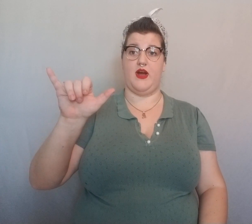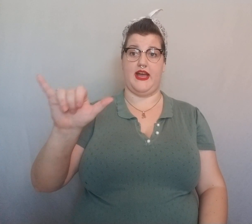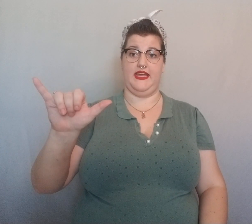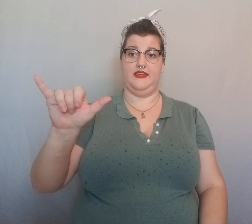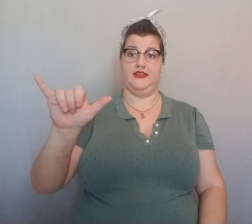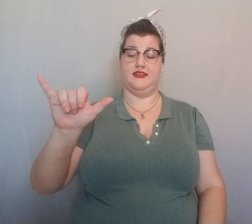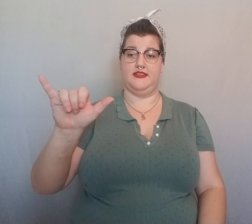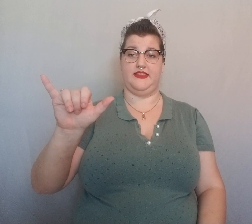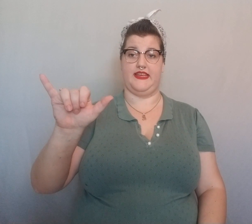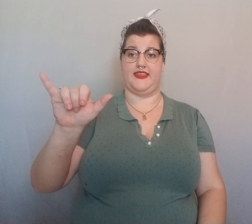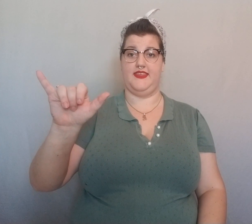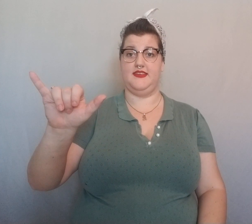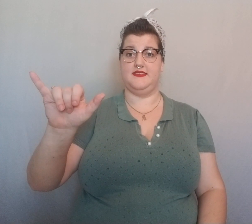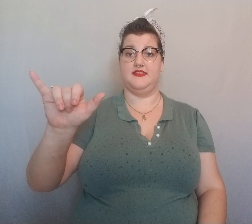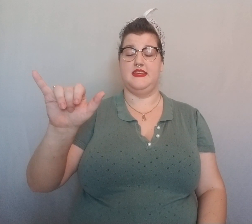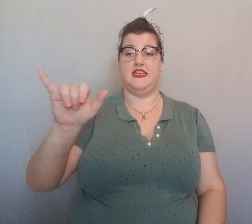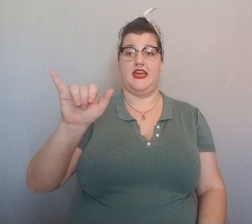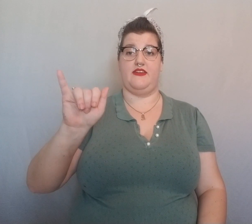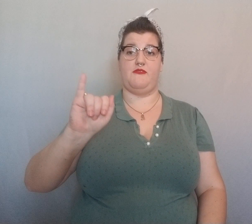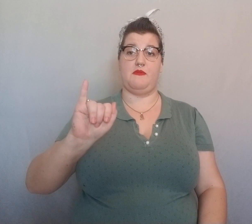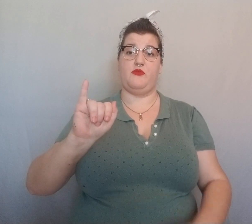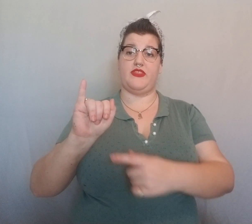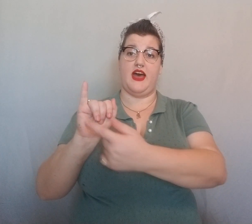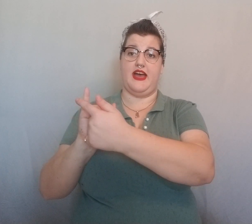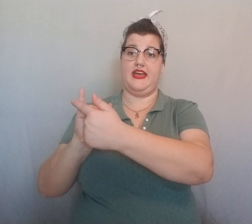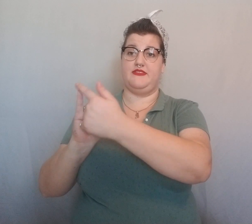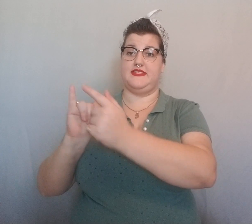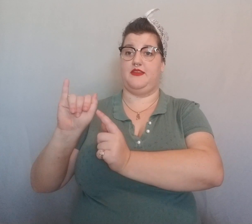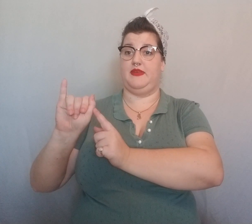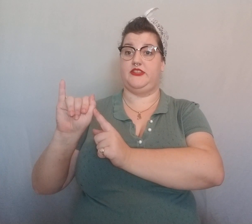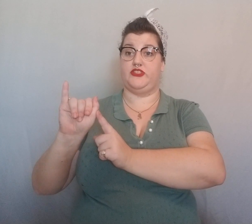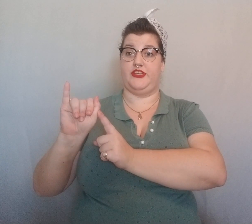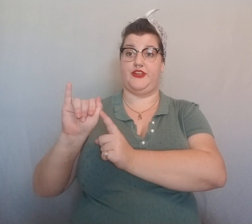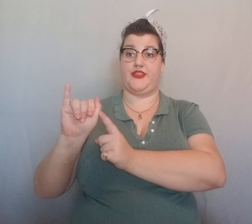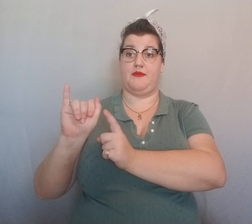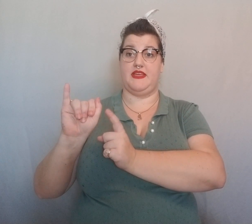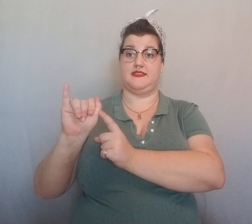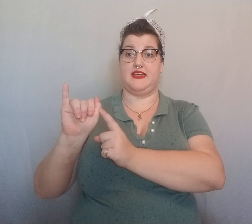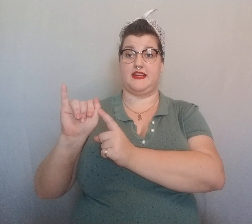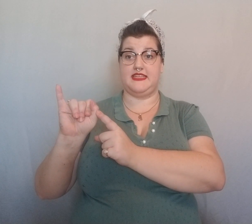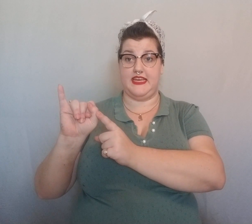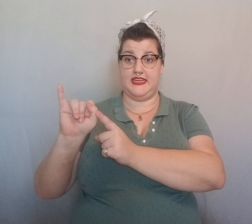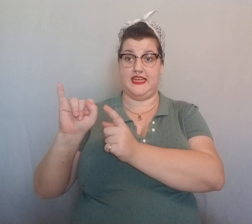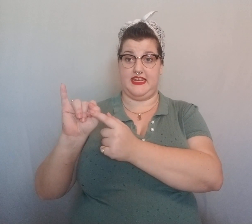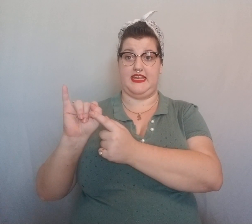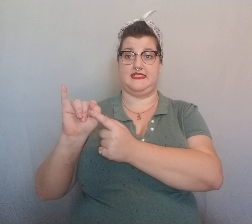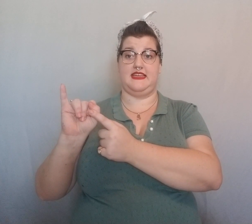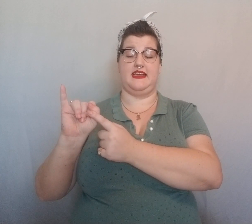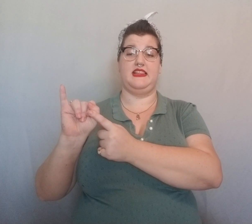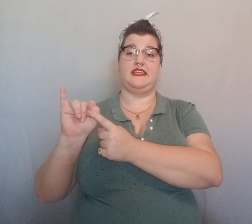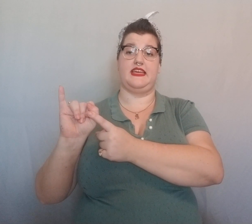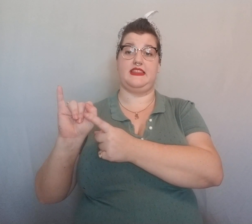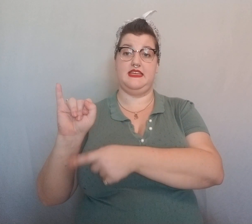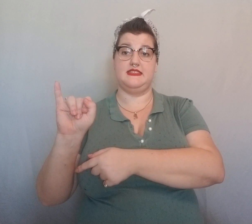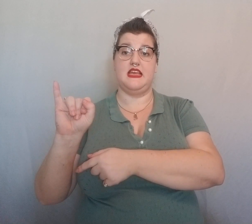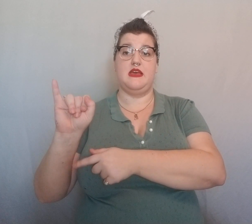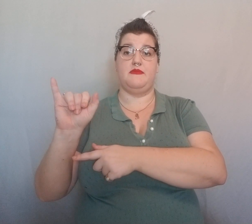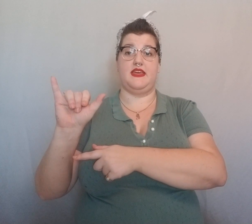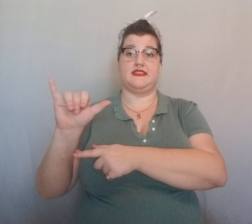Y, like this. And remember with I was saying make sure your thumb is tucked in and nice and clean like this, because it